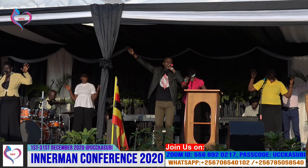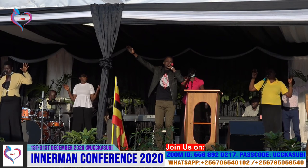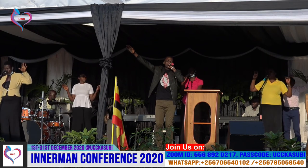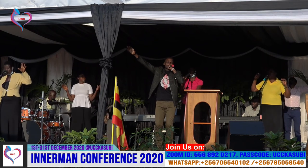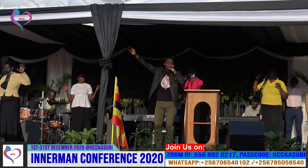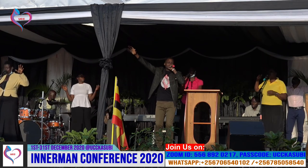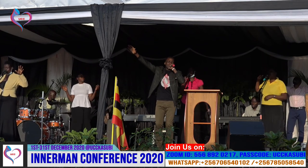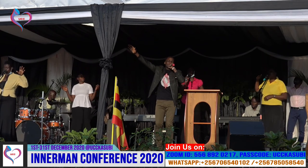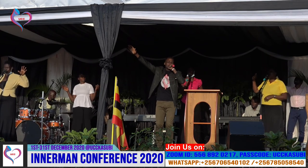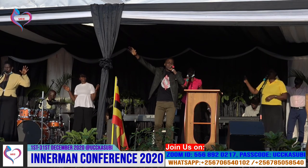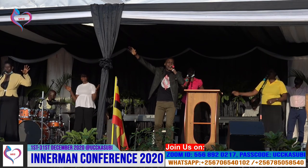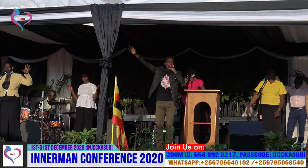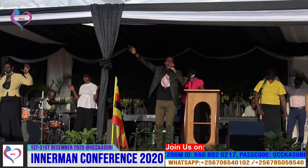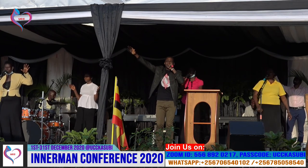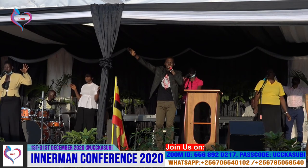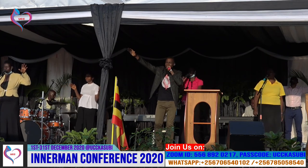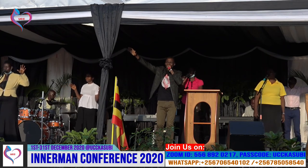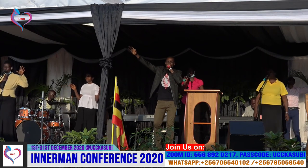Wati wagamba mchitabwe cha Yeremia